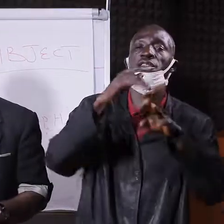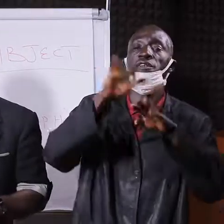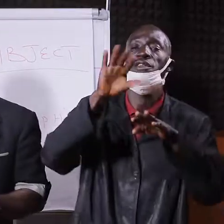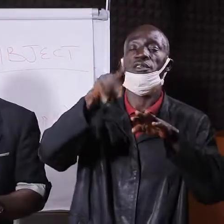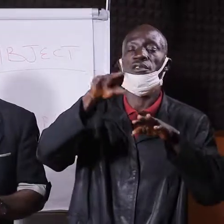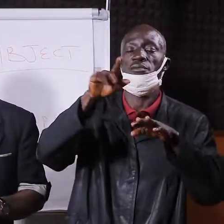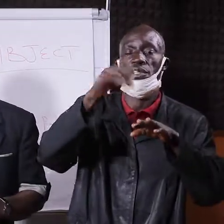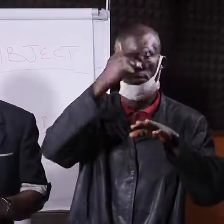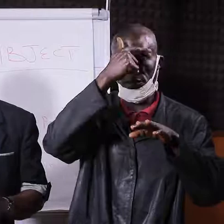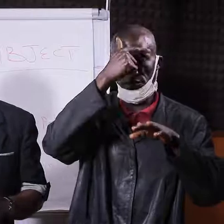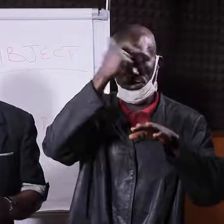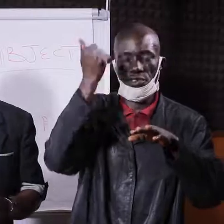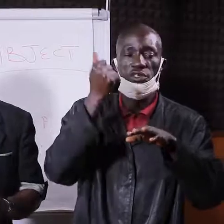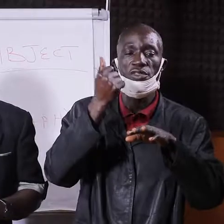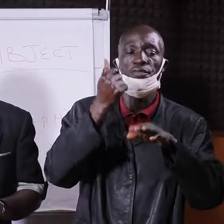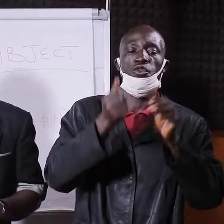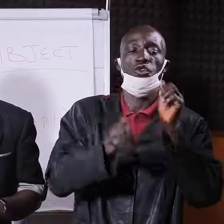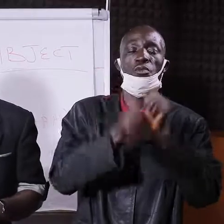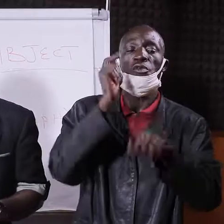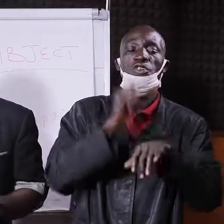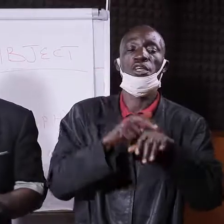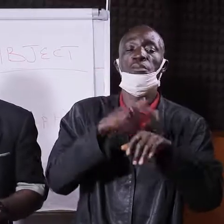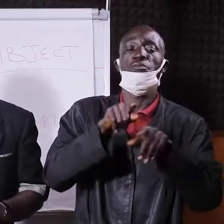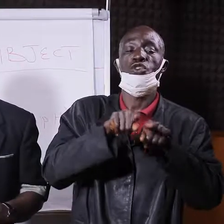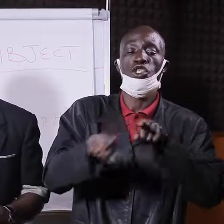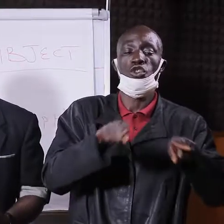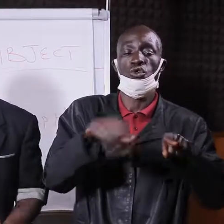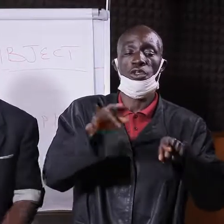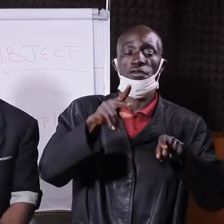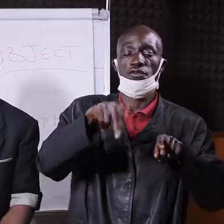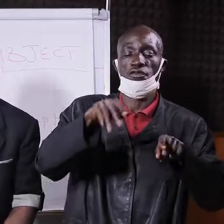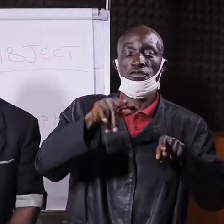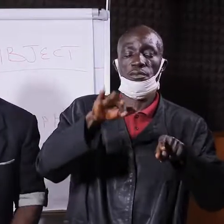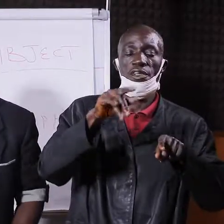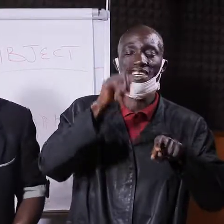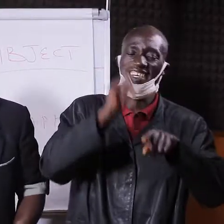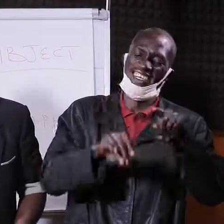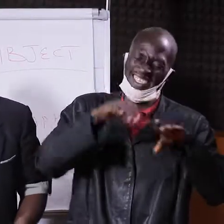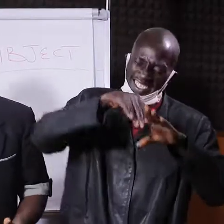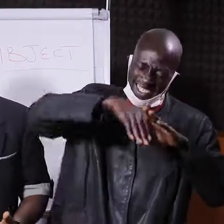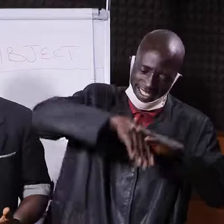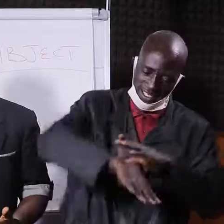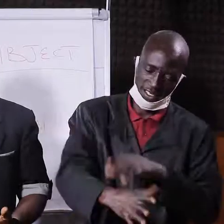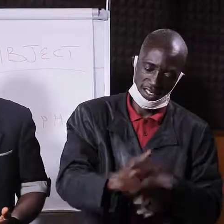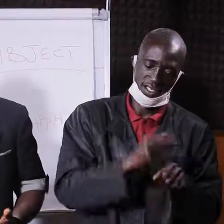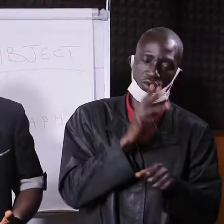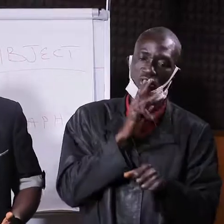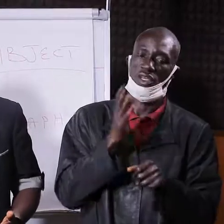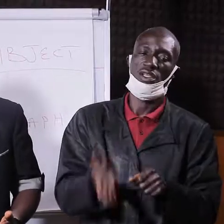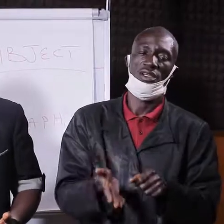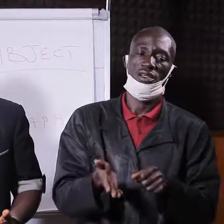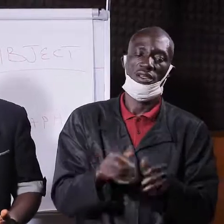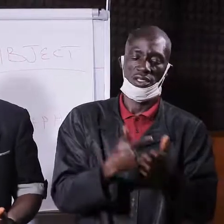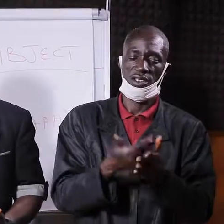the plant. Why? Because most of the time, the roots of the plant will not be able to penetrate and